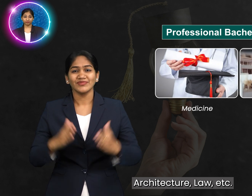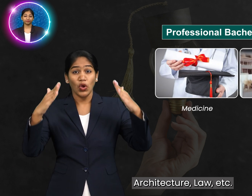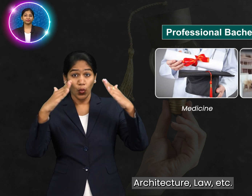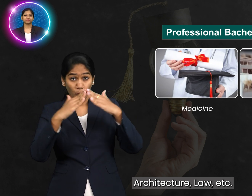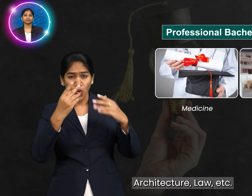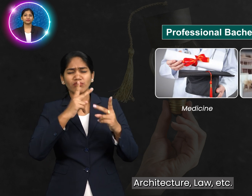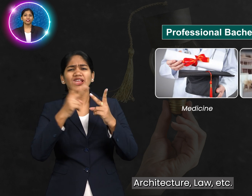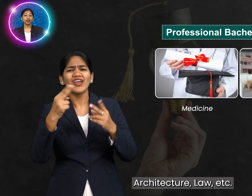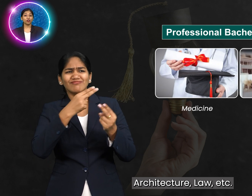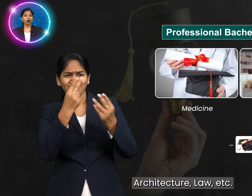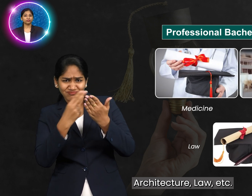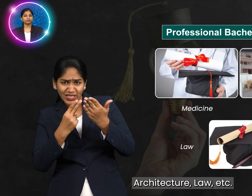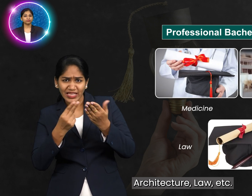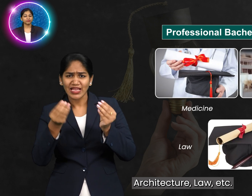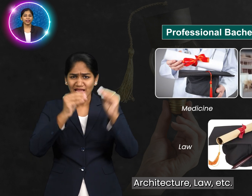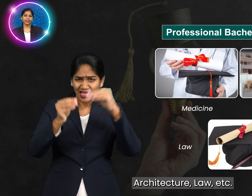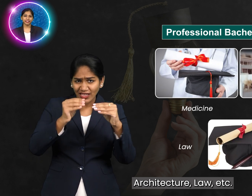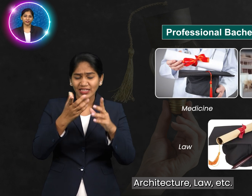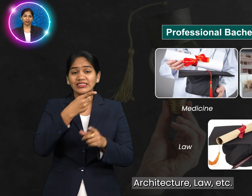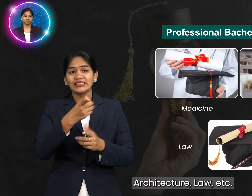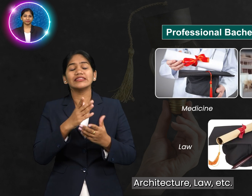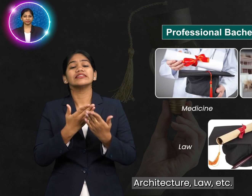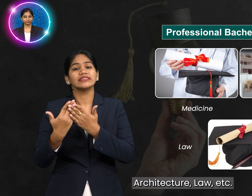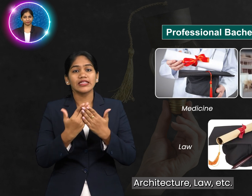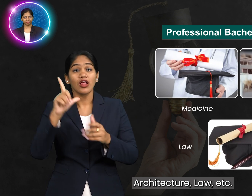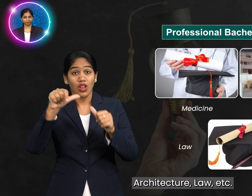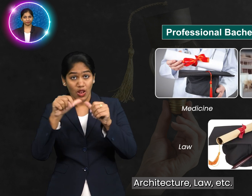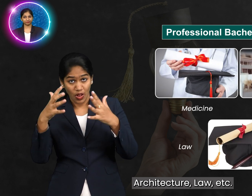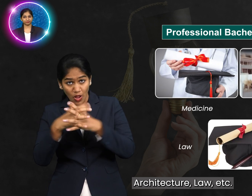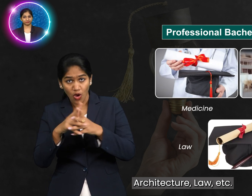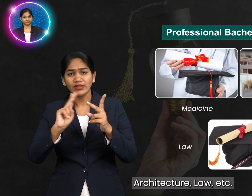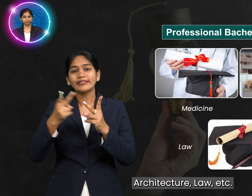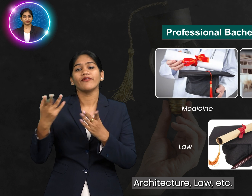architecture, law, etc.